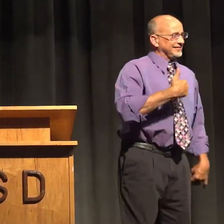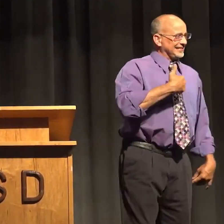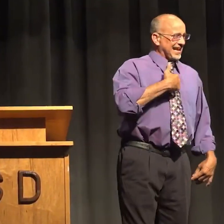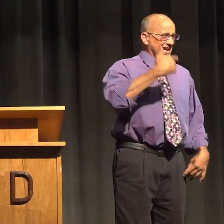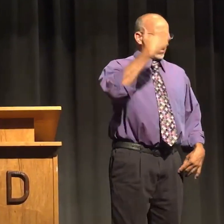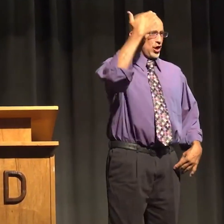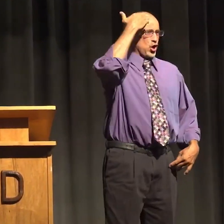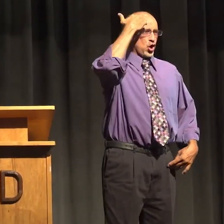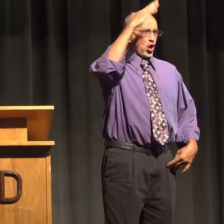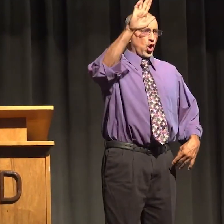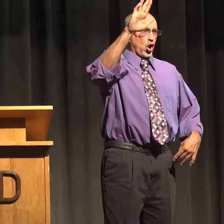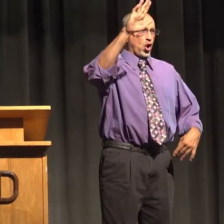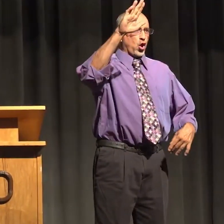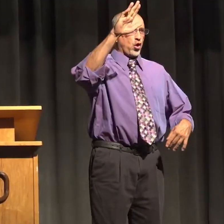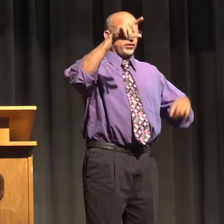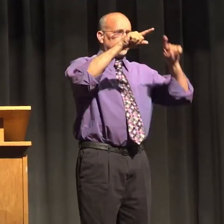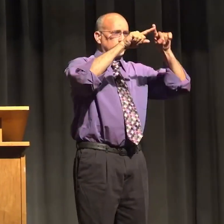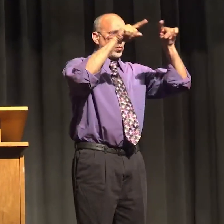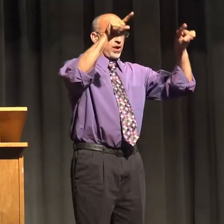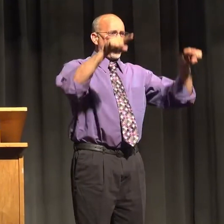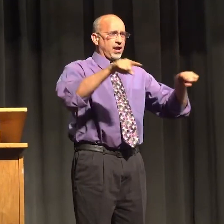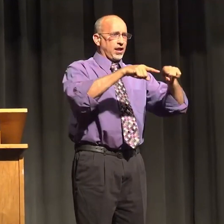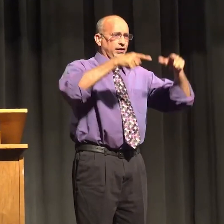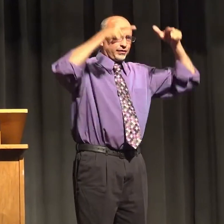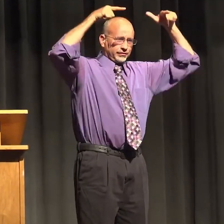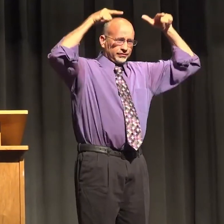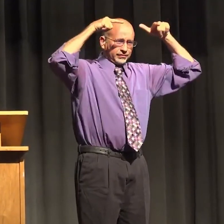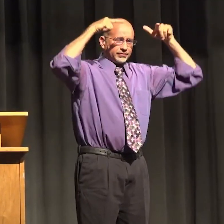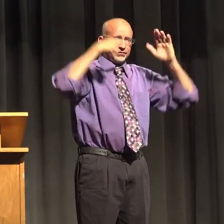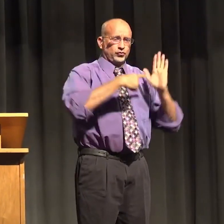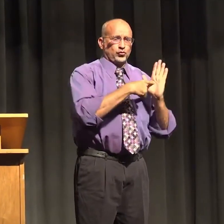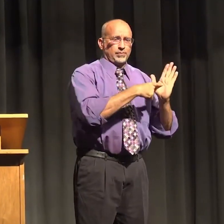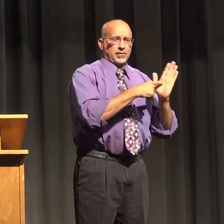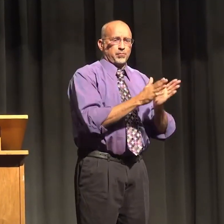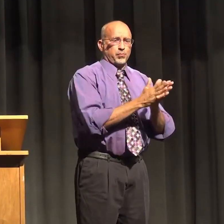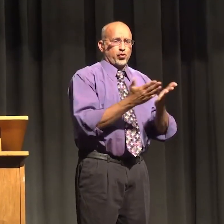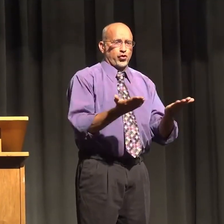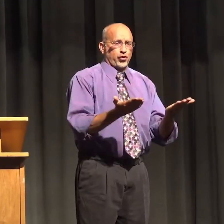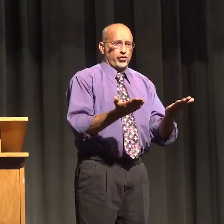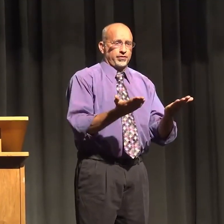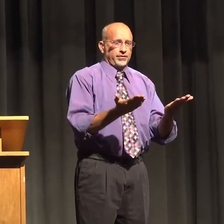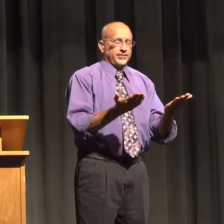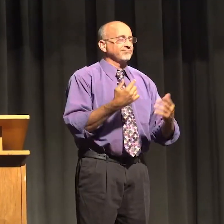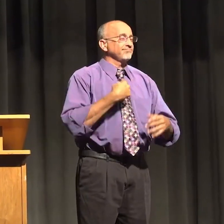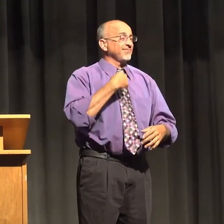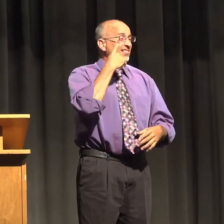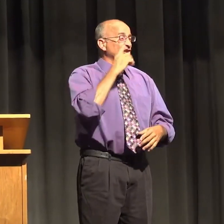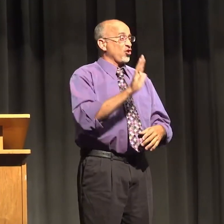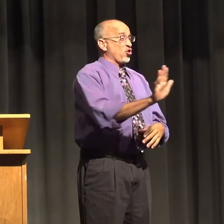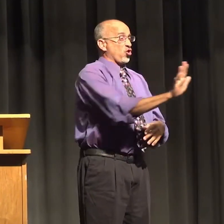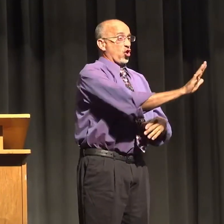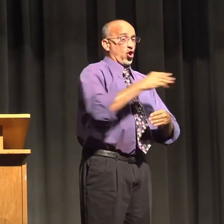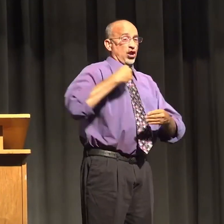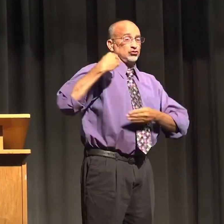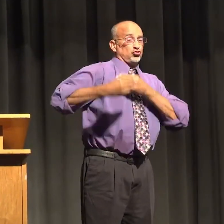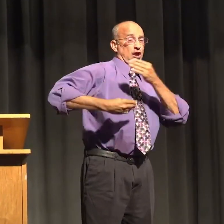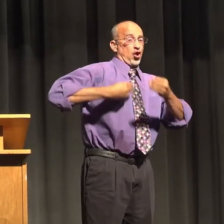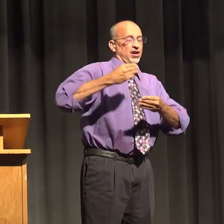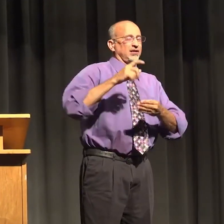Thank you so much, Charlotte. I didn't know the square represented a book. That's new information. Why?